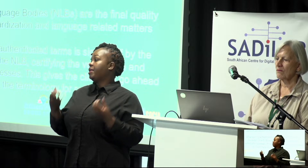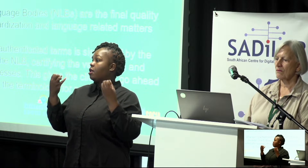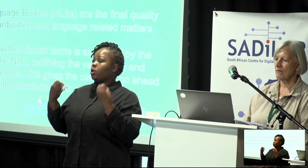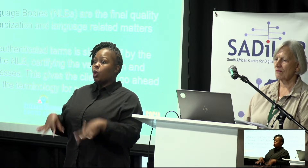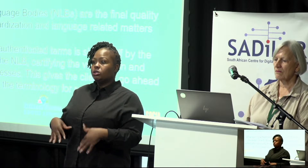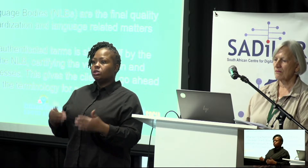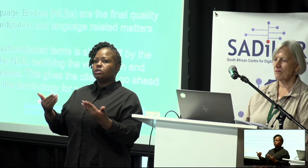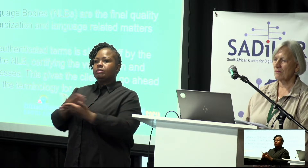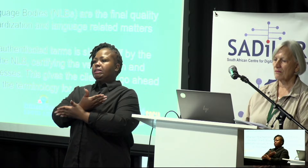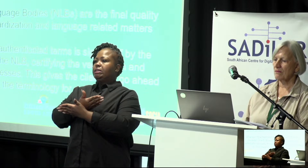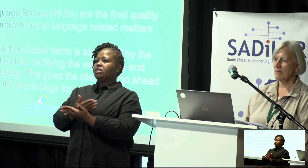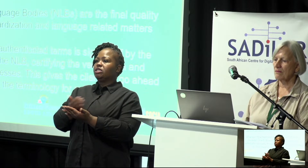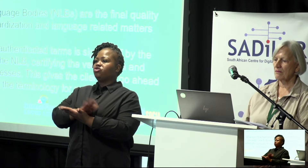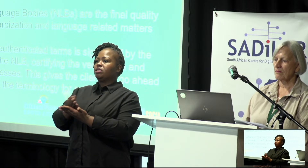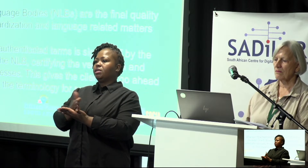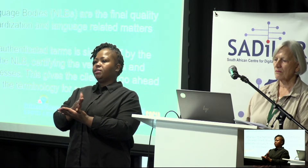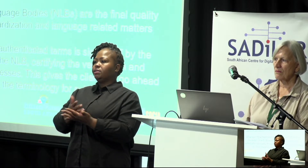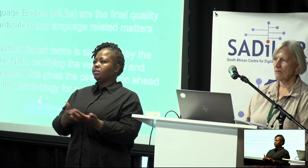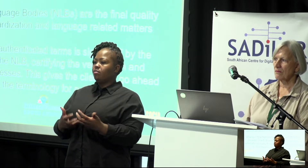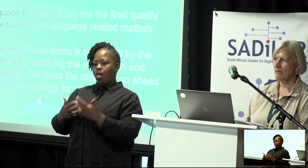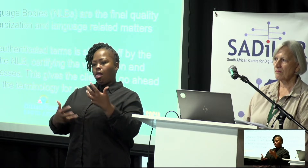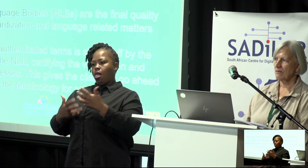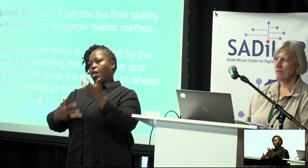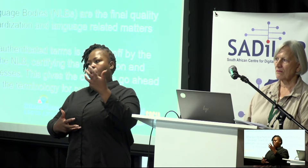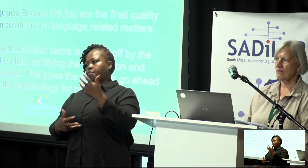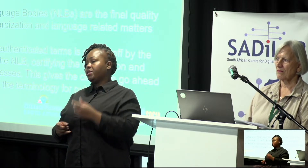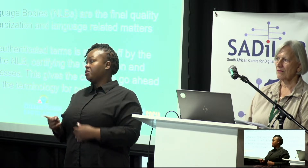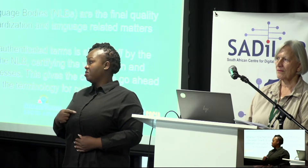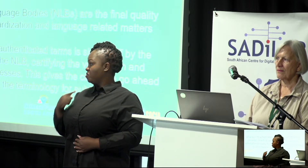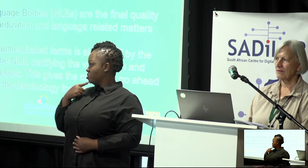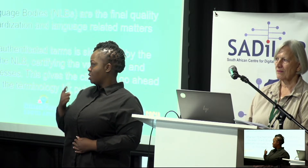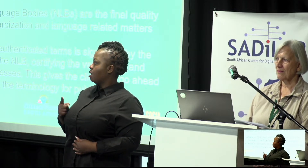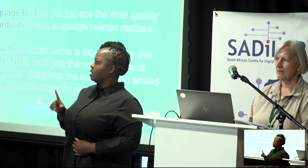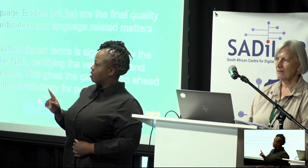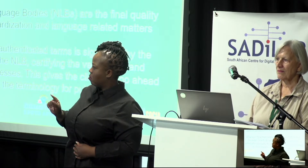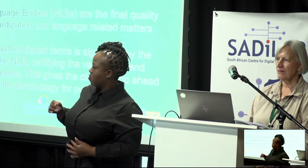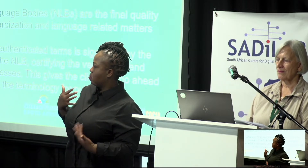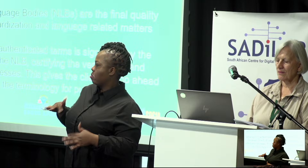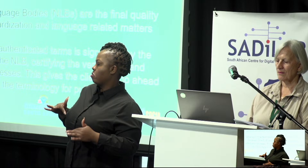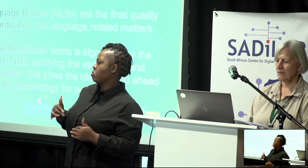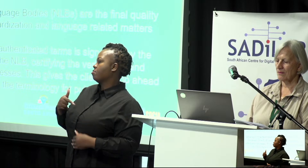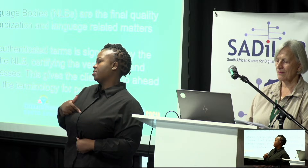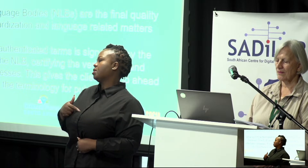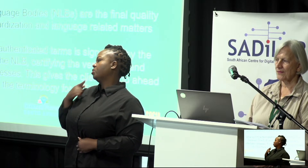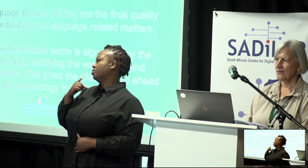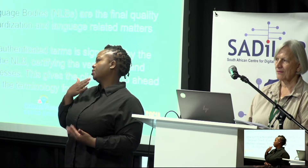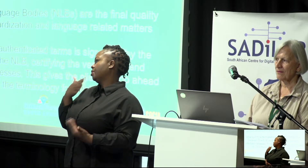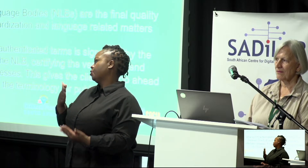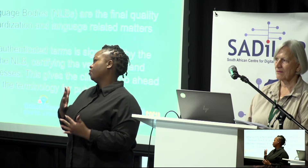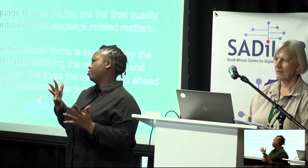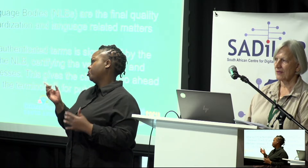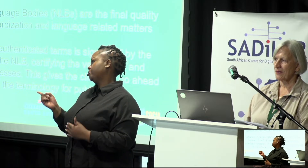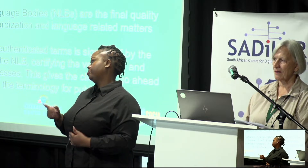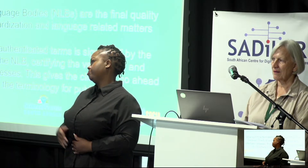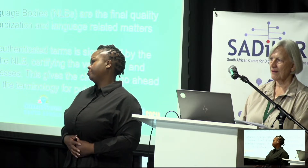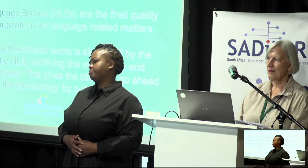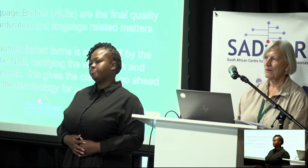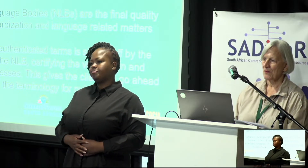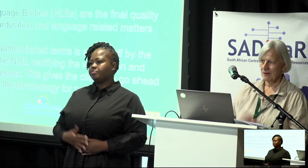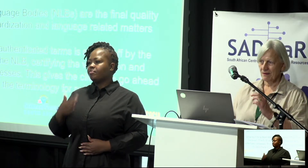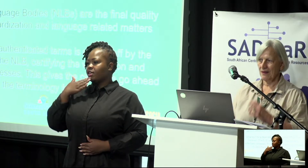So when I hear you say there's more of that, it encourages me, and I just want to say thank you very much. Thanks,